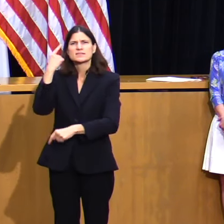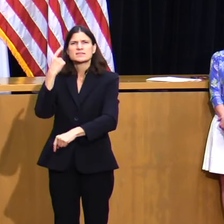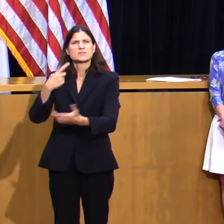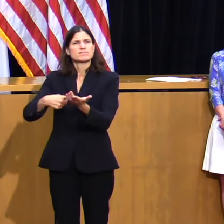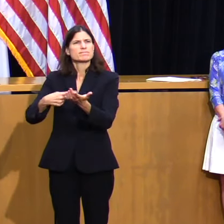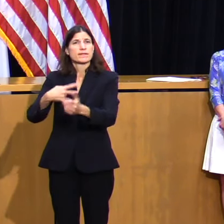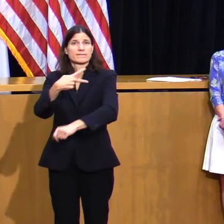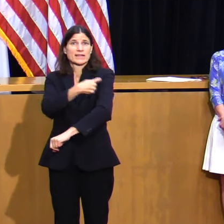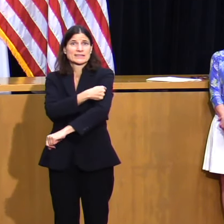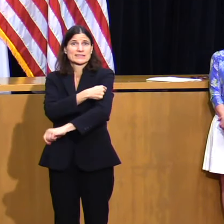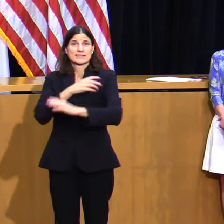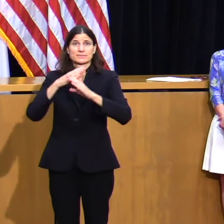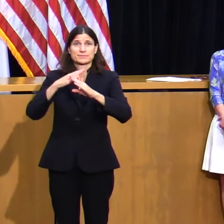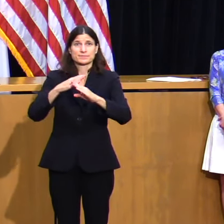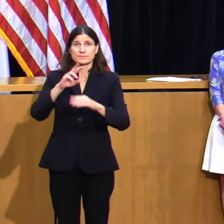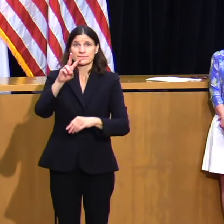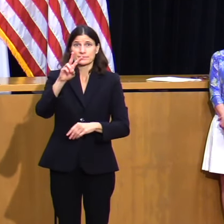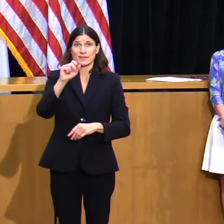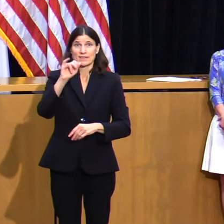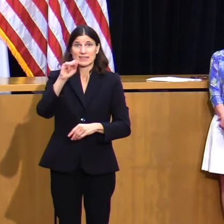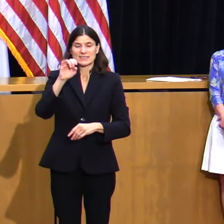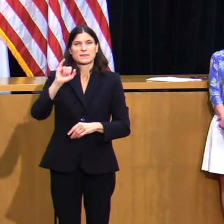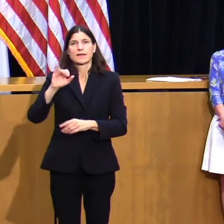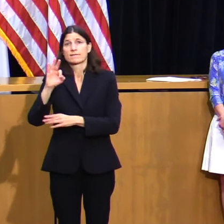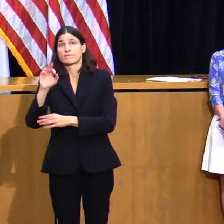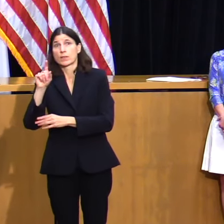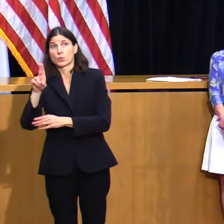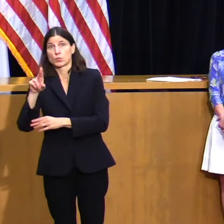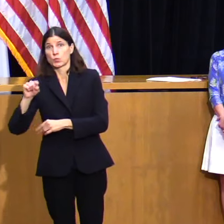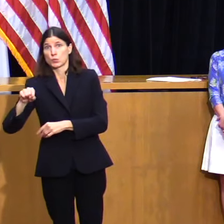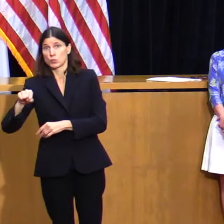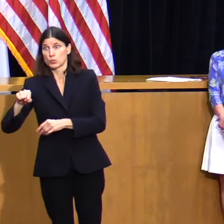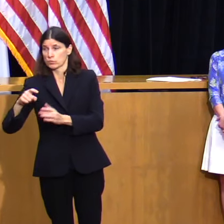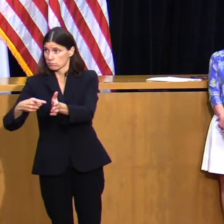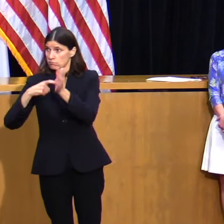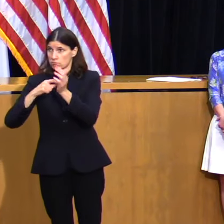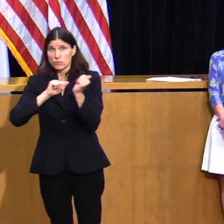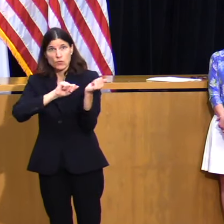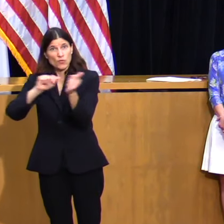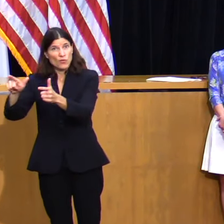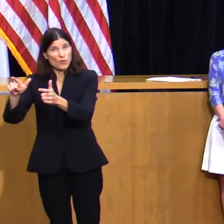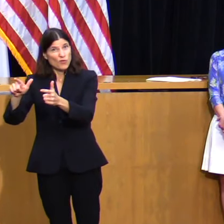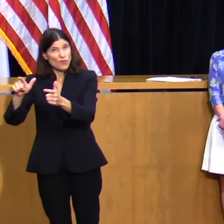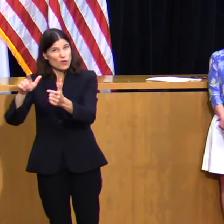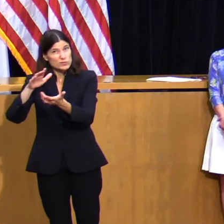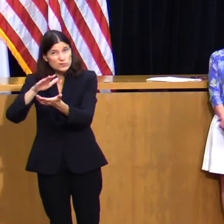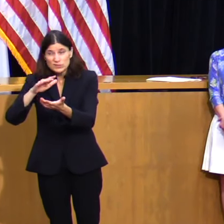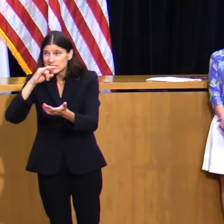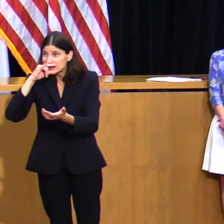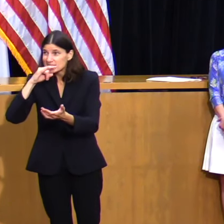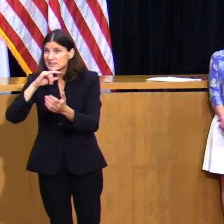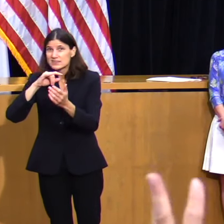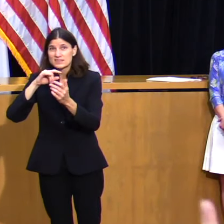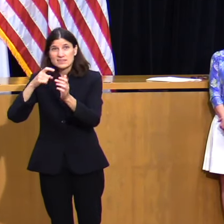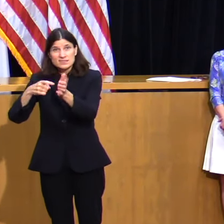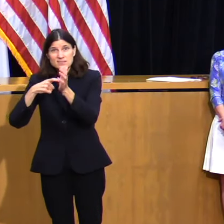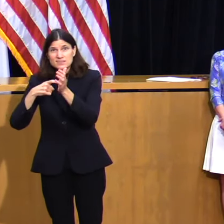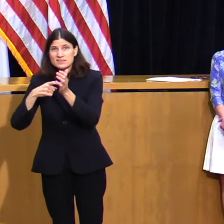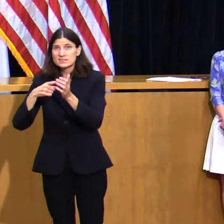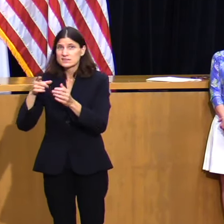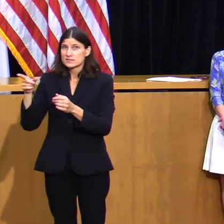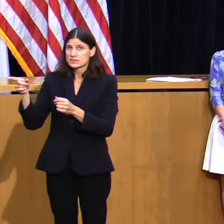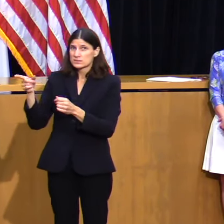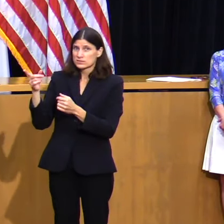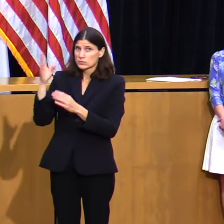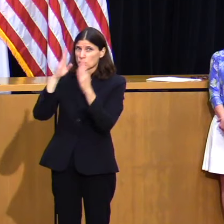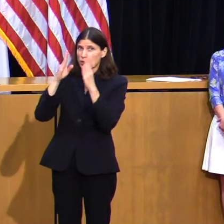sure all kids get it. And I wonder if you worry about a flurry of exemptions coming in as well.